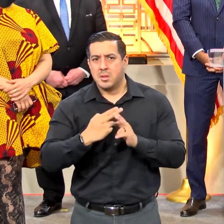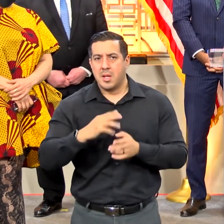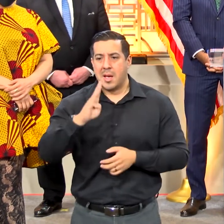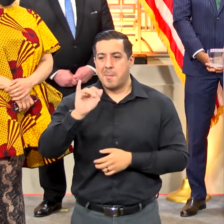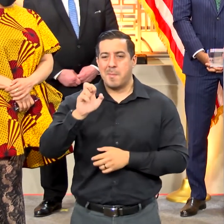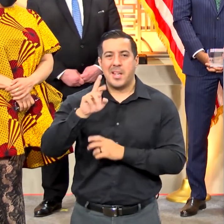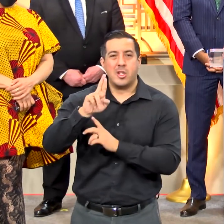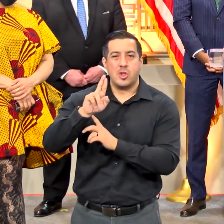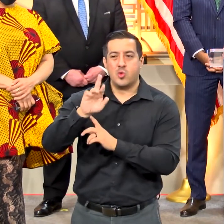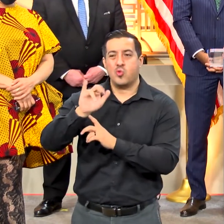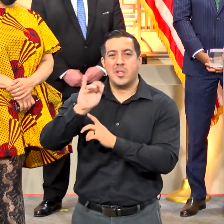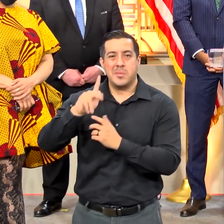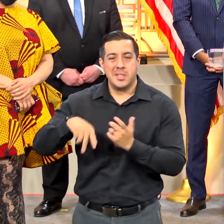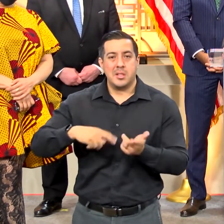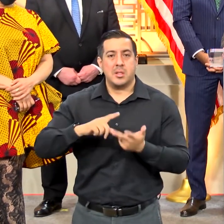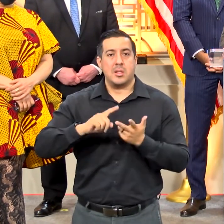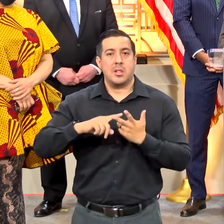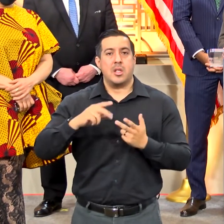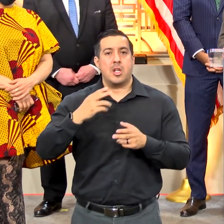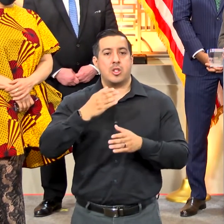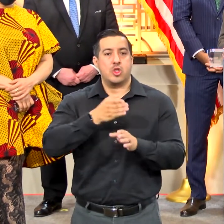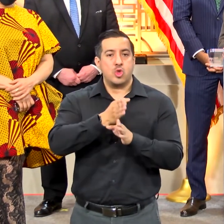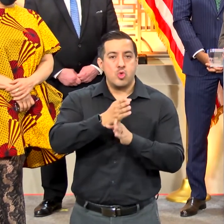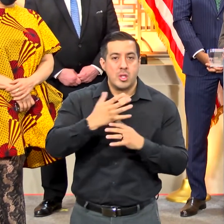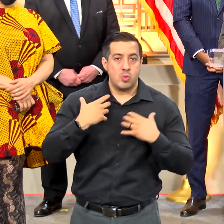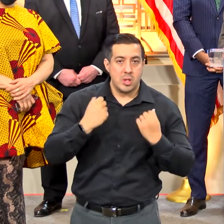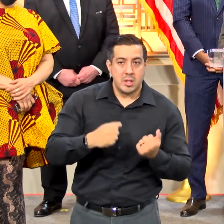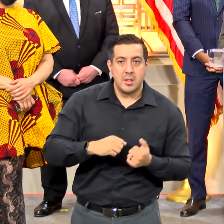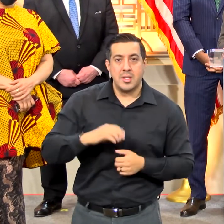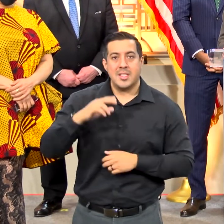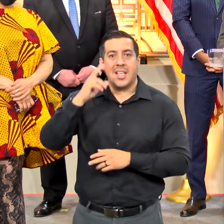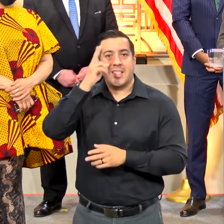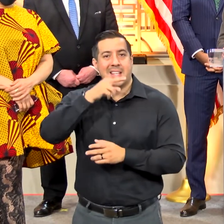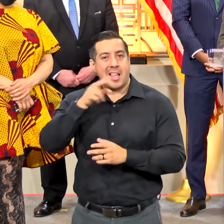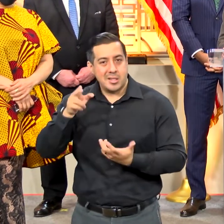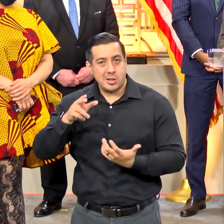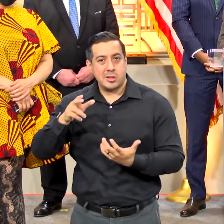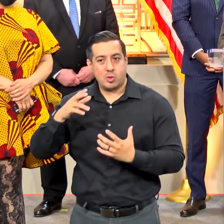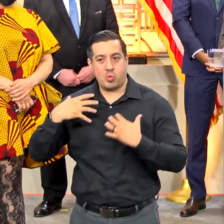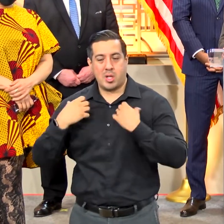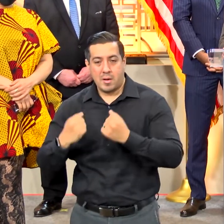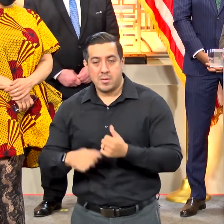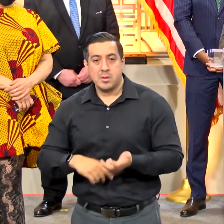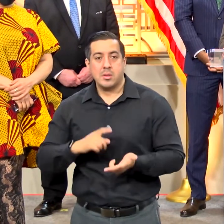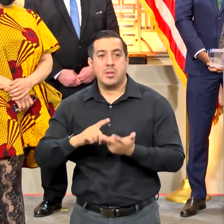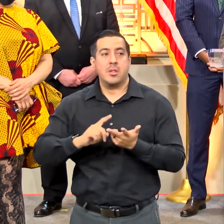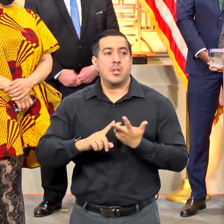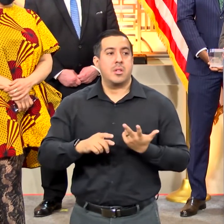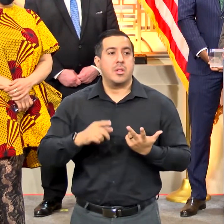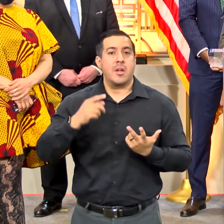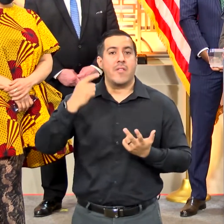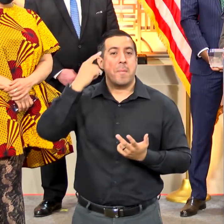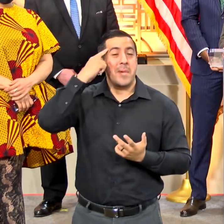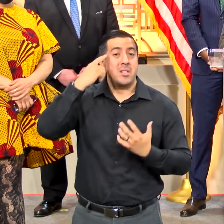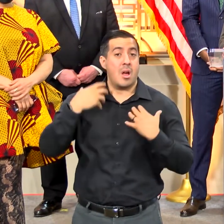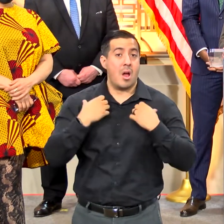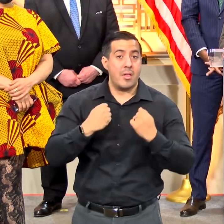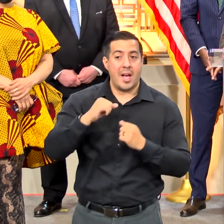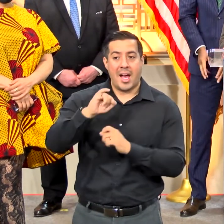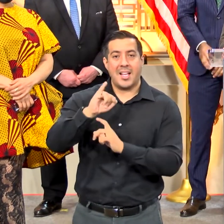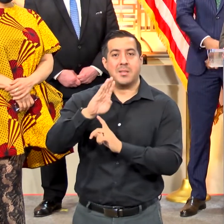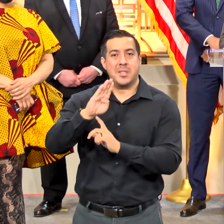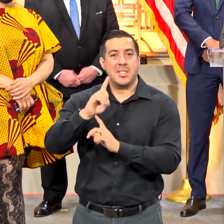Ripley, The Beacon, Career Recovery, Catholic Charities, Endeavors, the Harris Center for Mental Health and